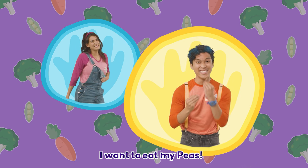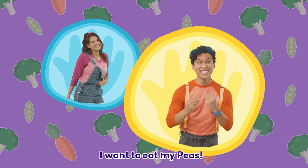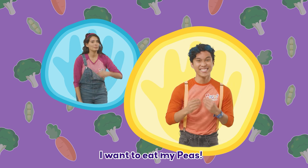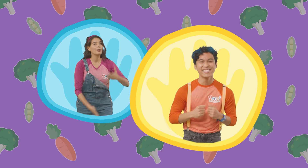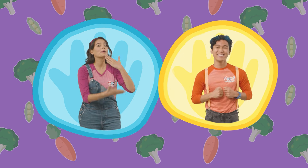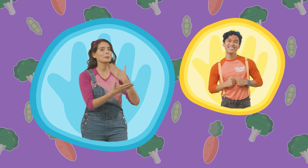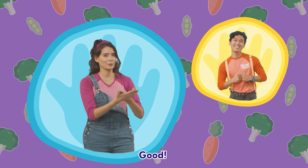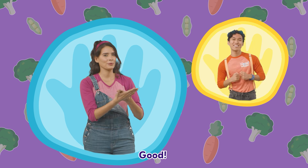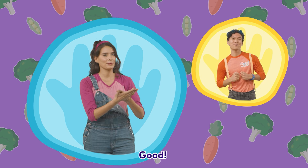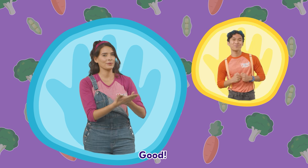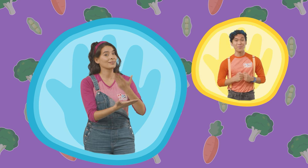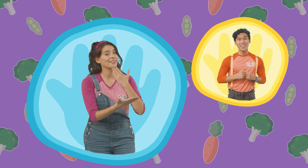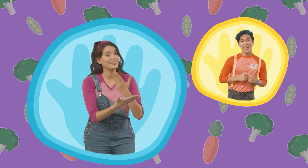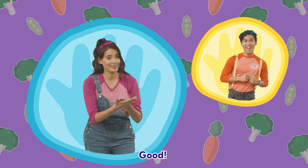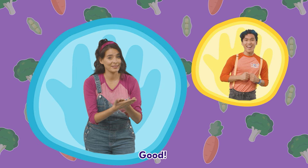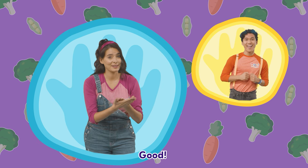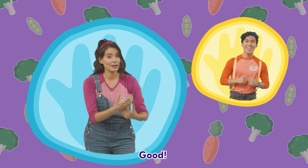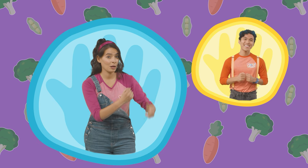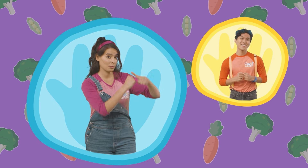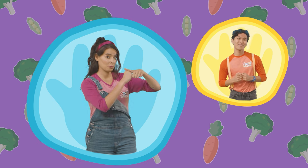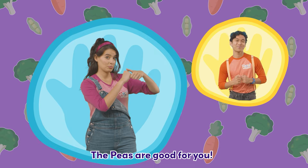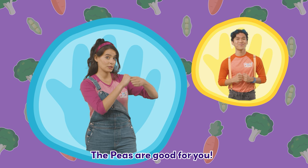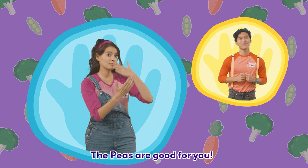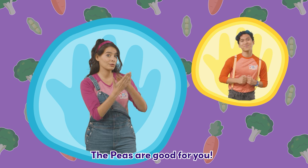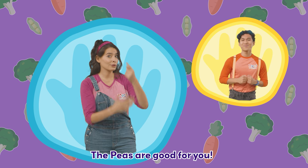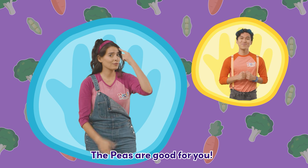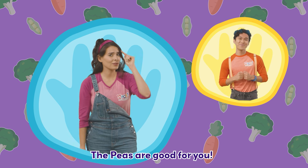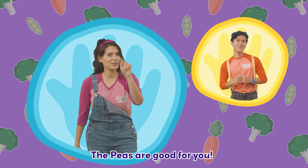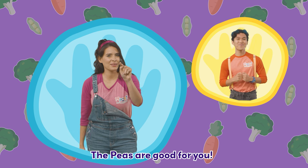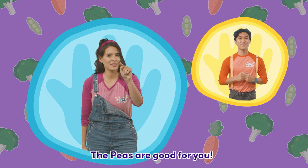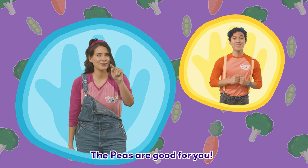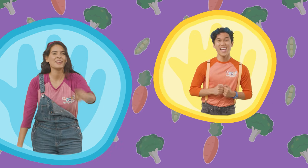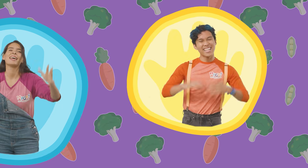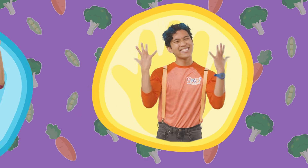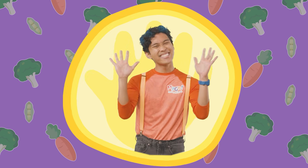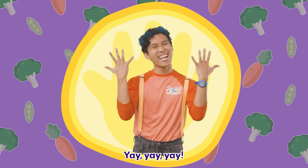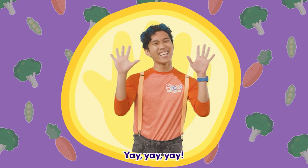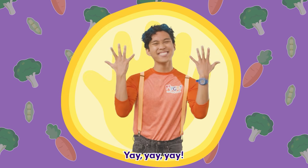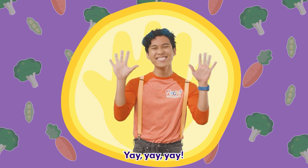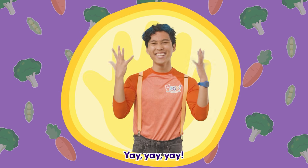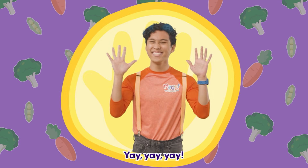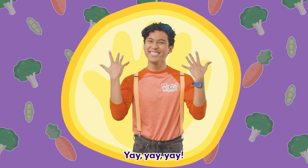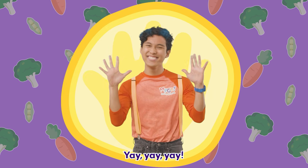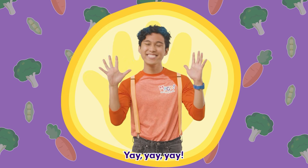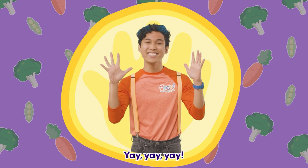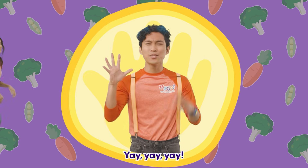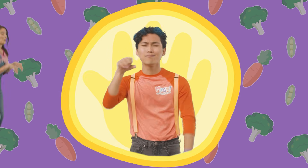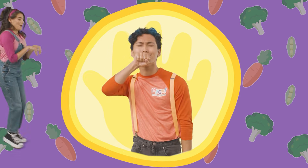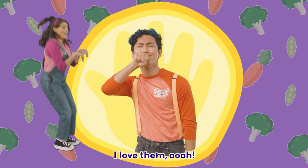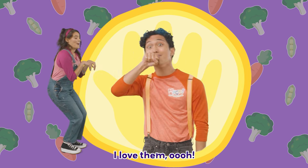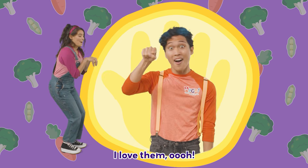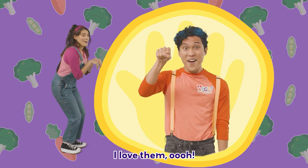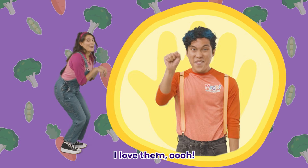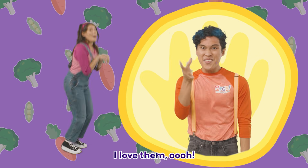my peas. Good, good, the peas are good for you. Yay, yay,